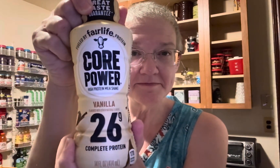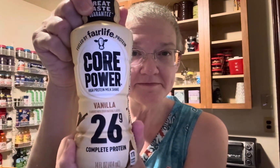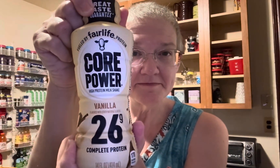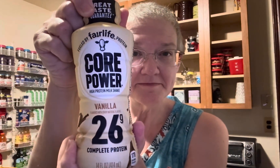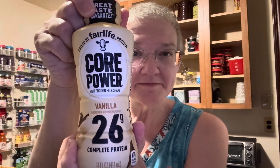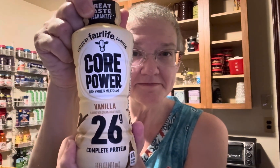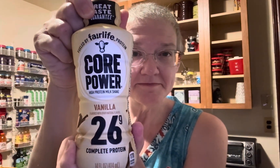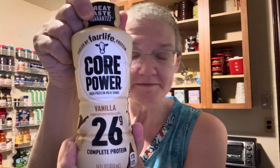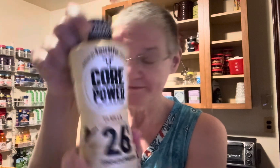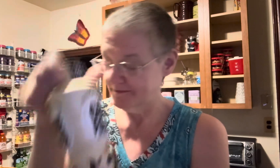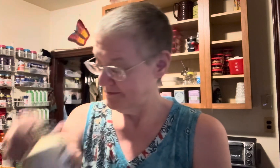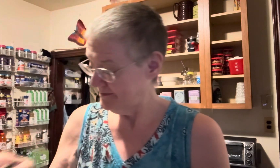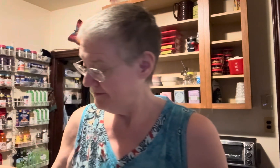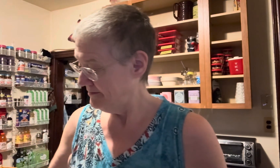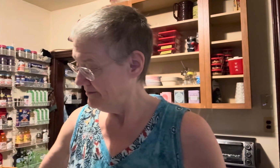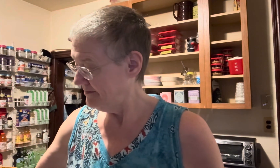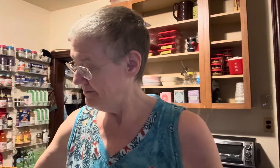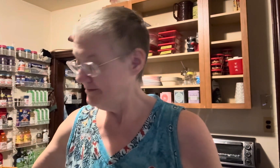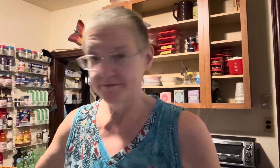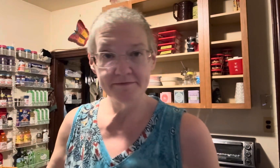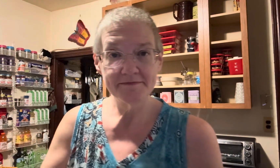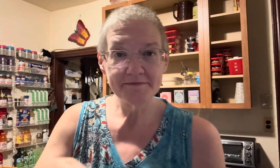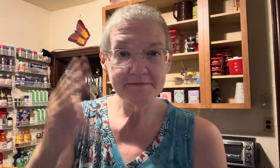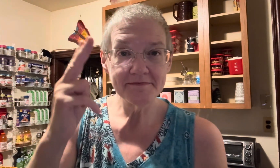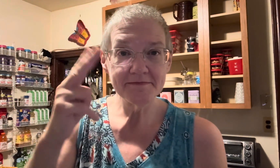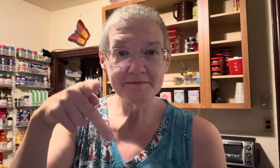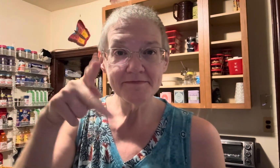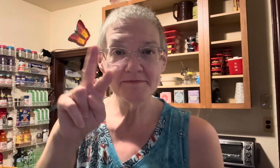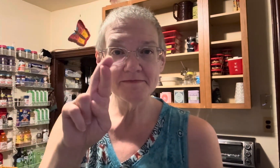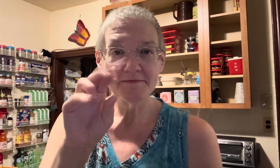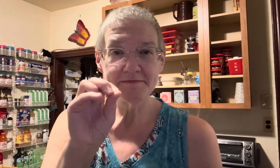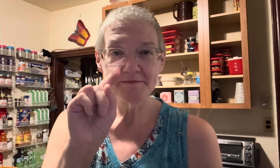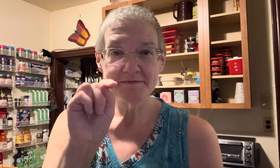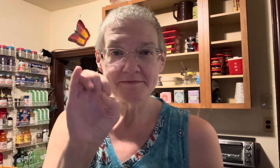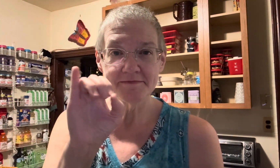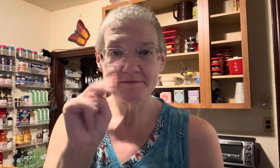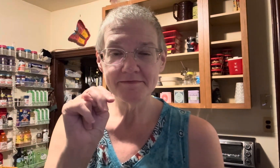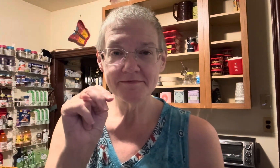Power Vanilla, 26 grams of extra protein.